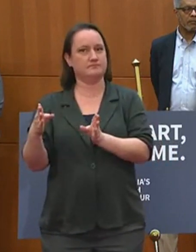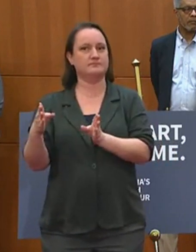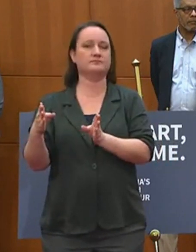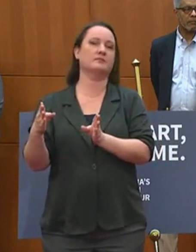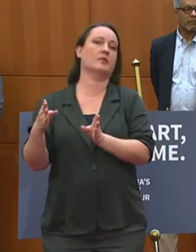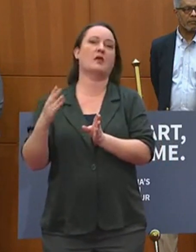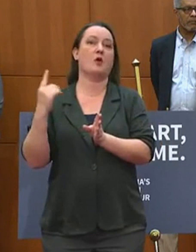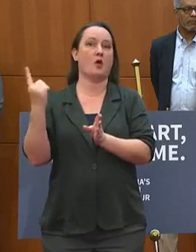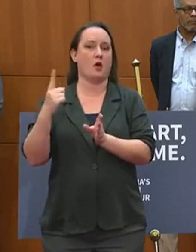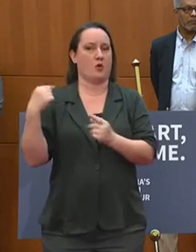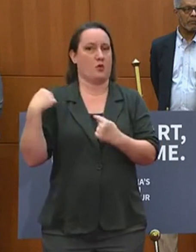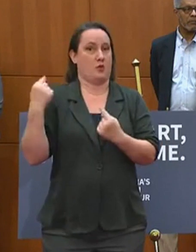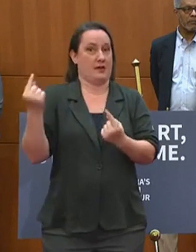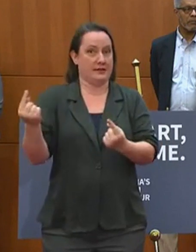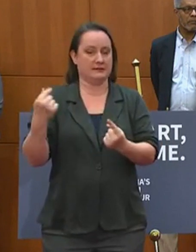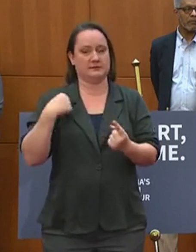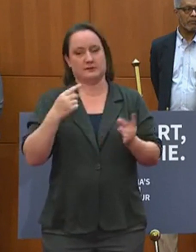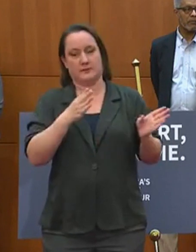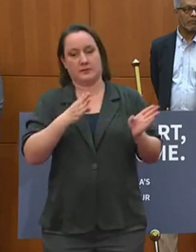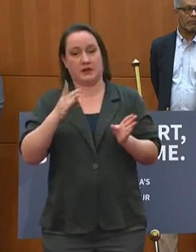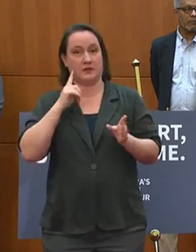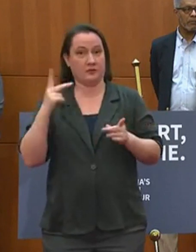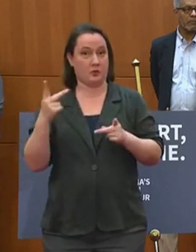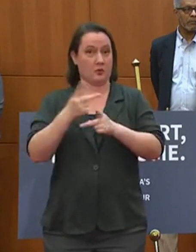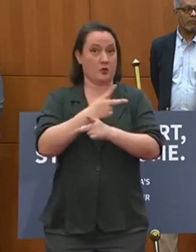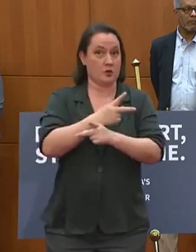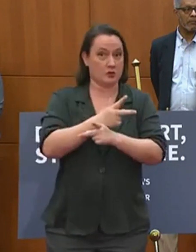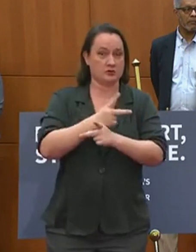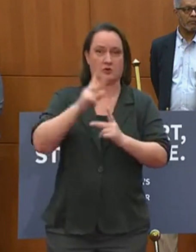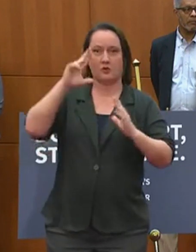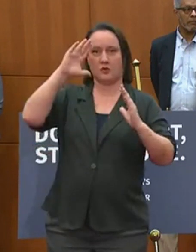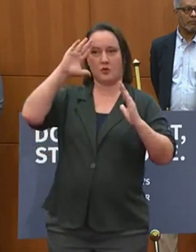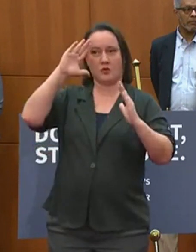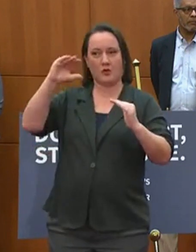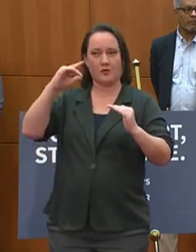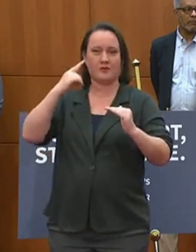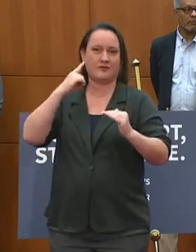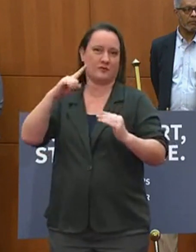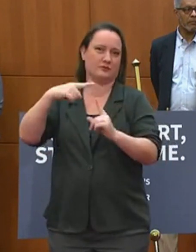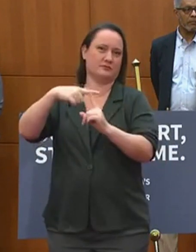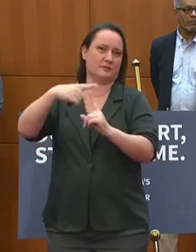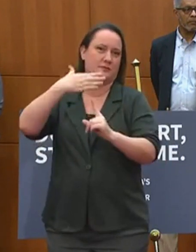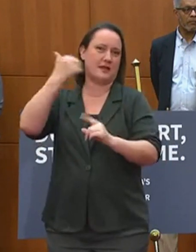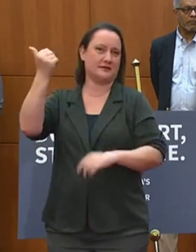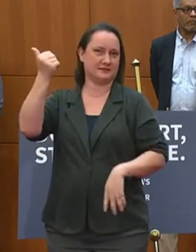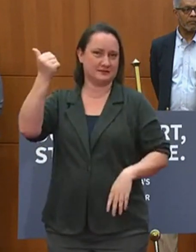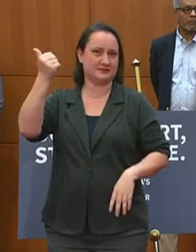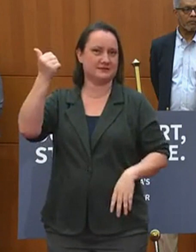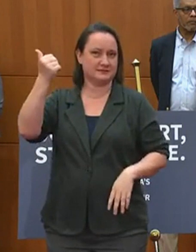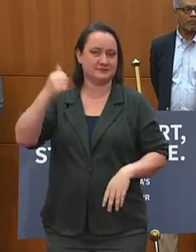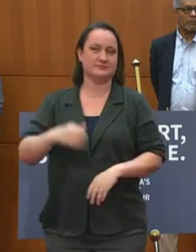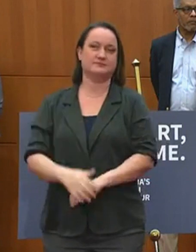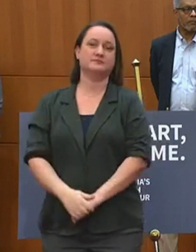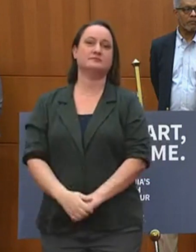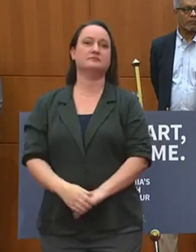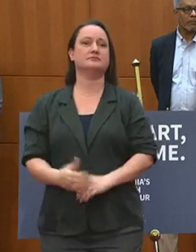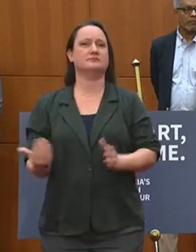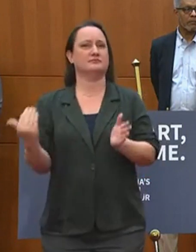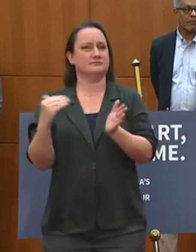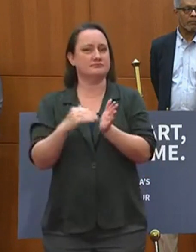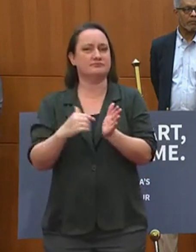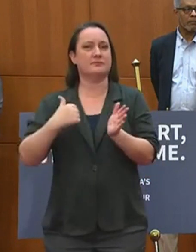always been to plan for the worst and to hope for the best. Again, I